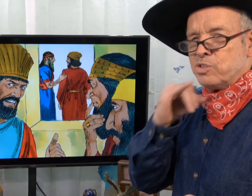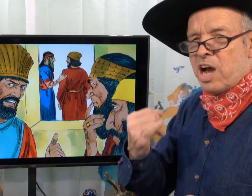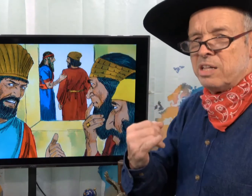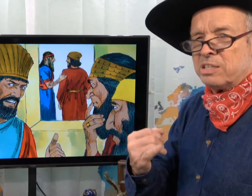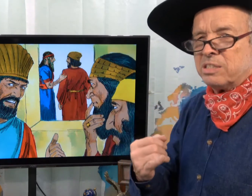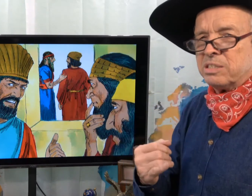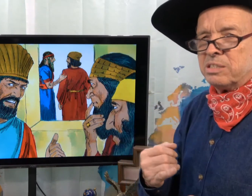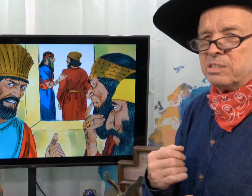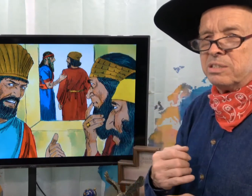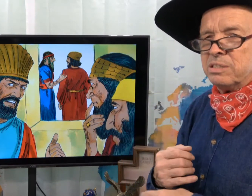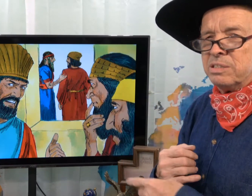Janus